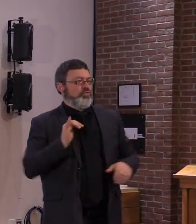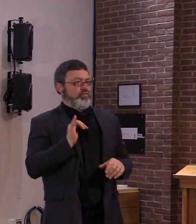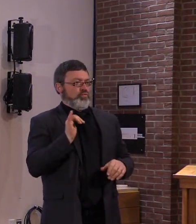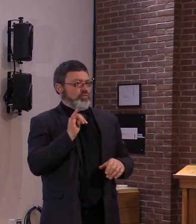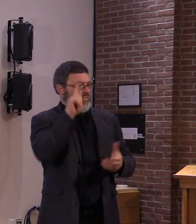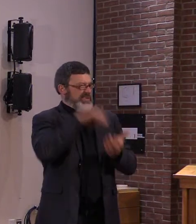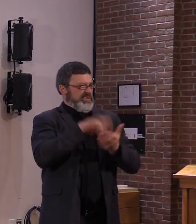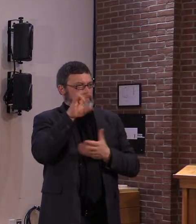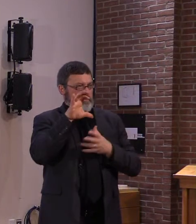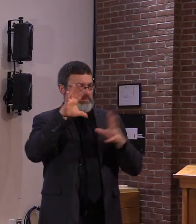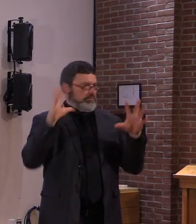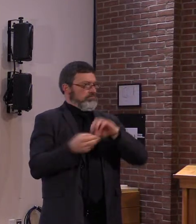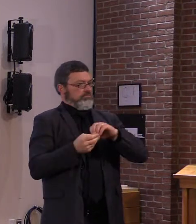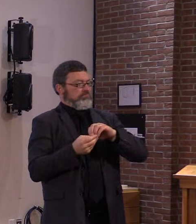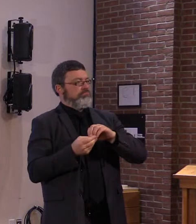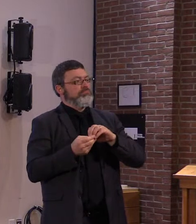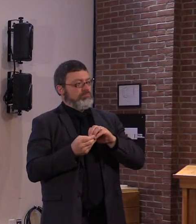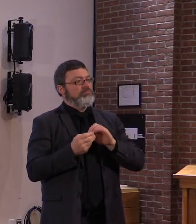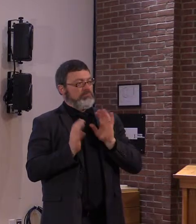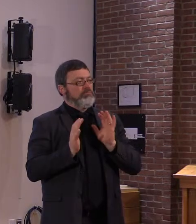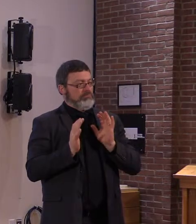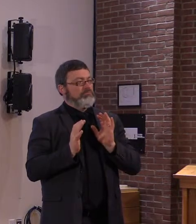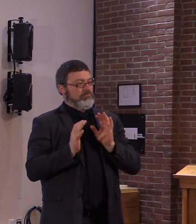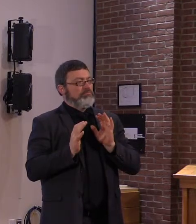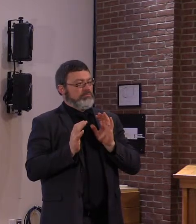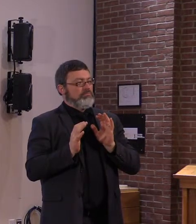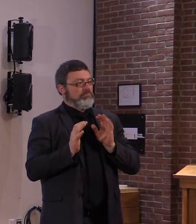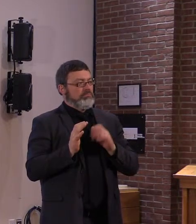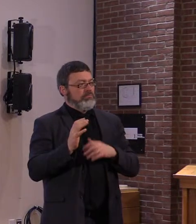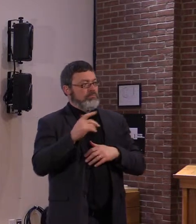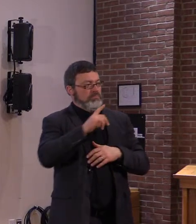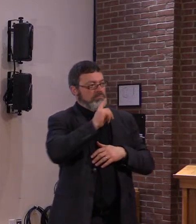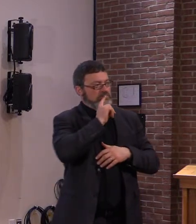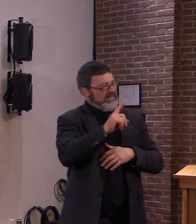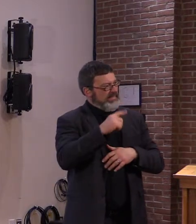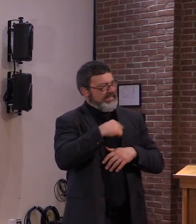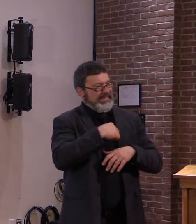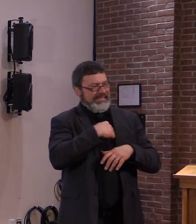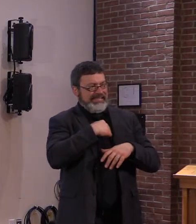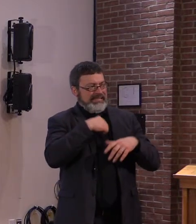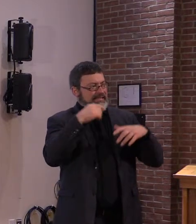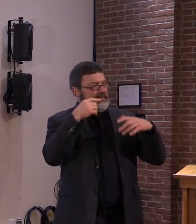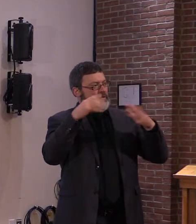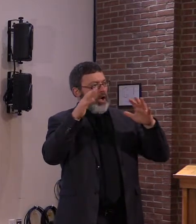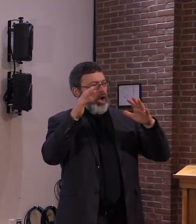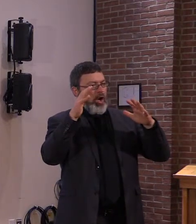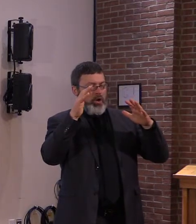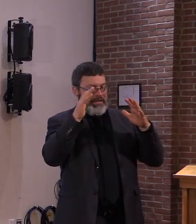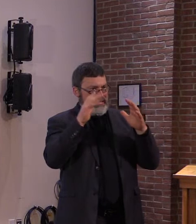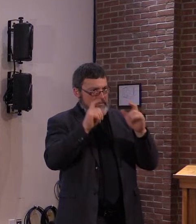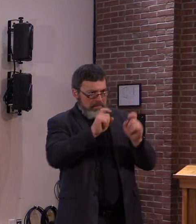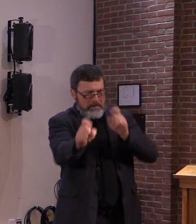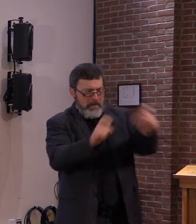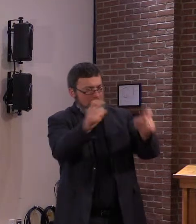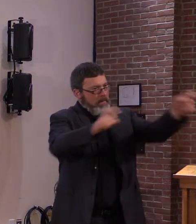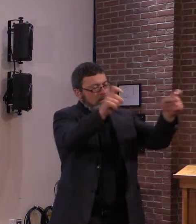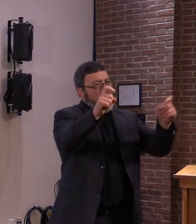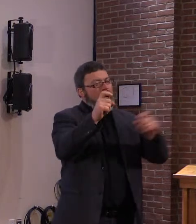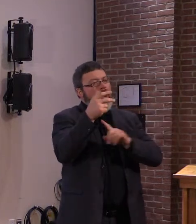detail. Okay. And I guess my second question for the